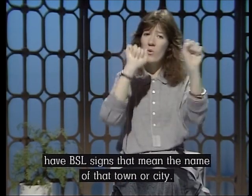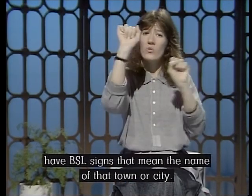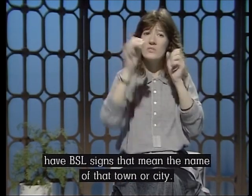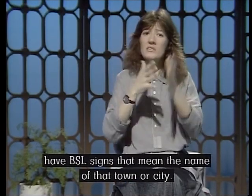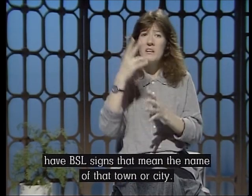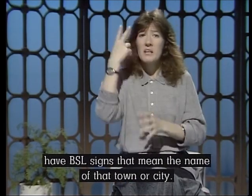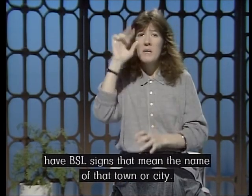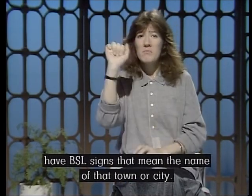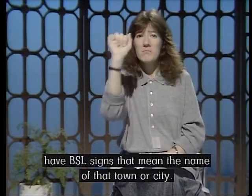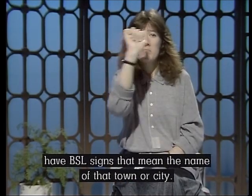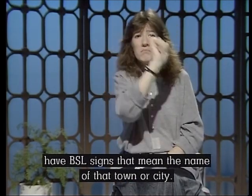that town or city.